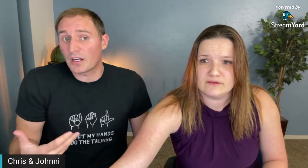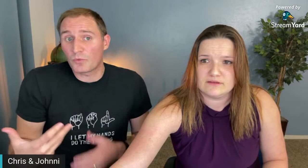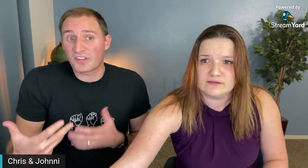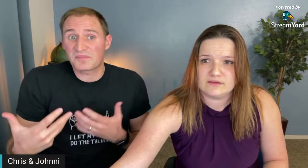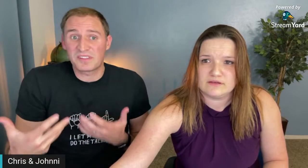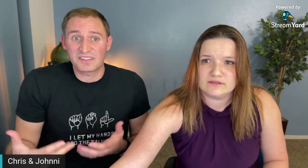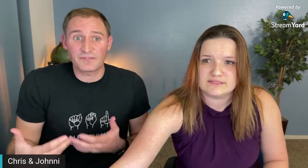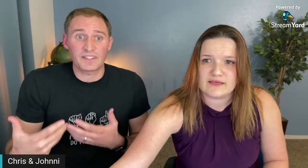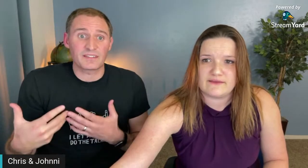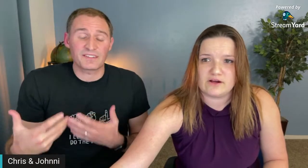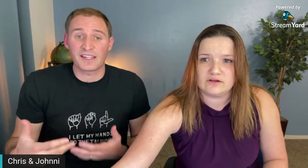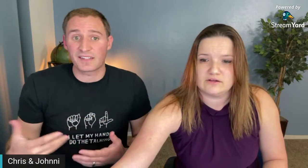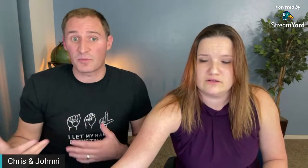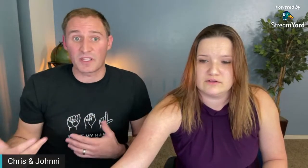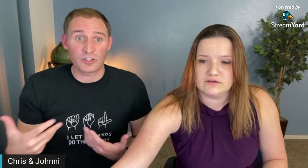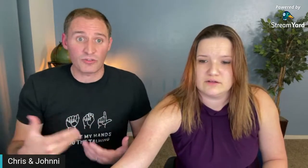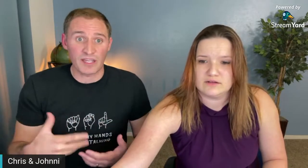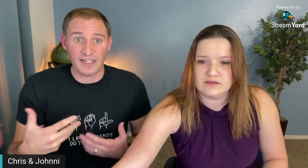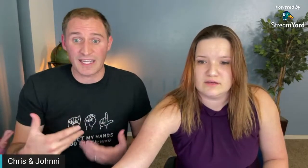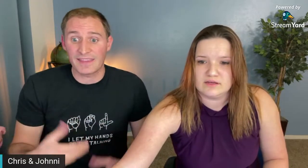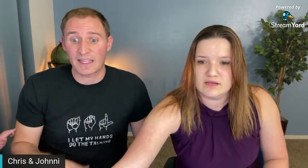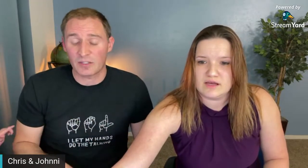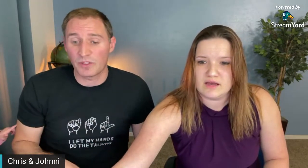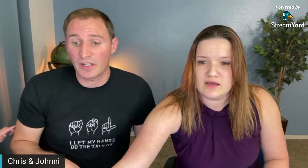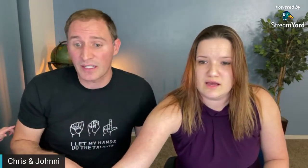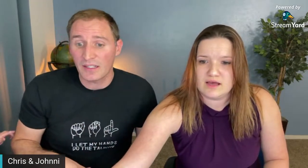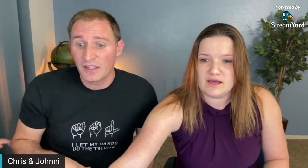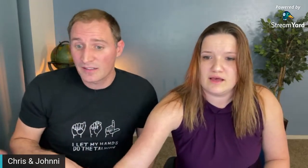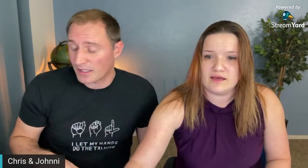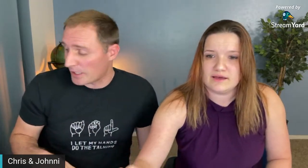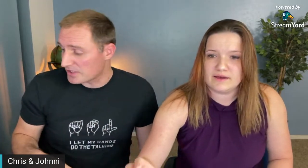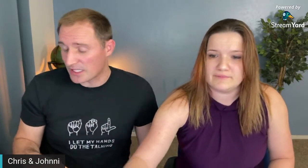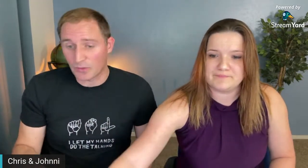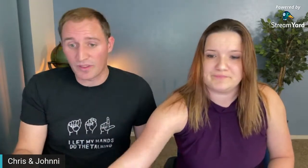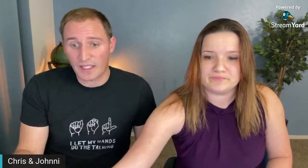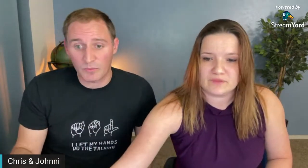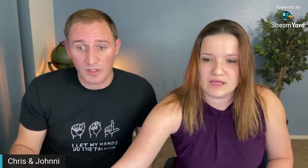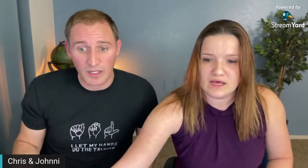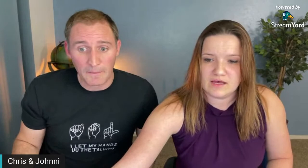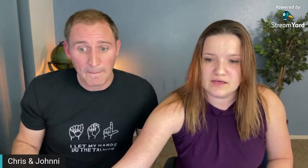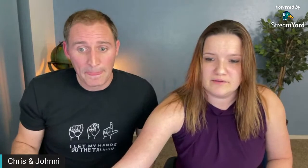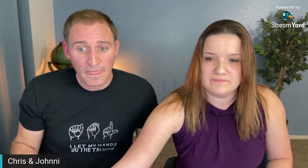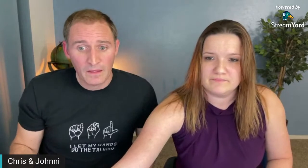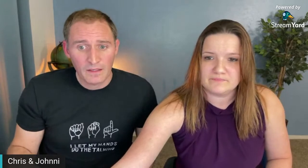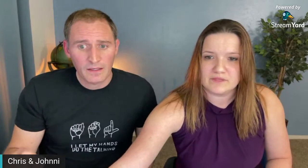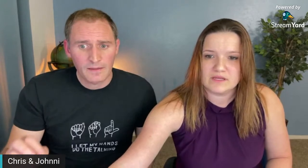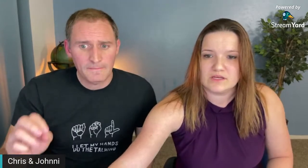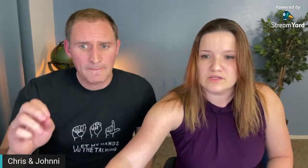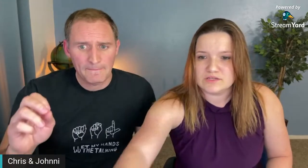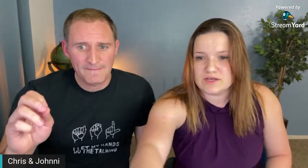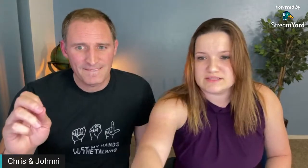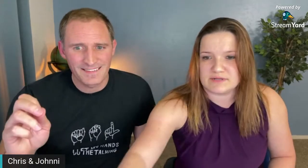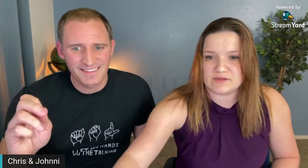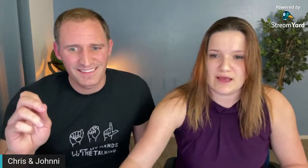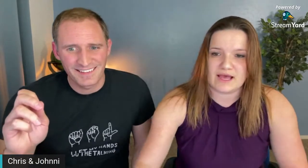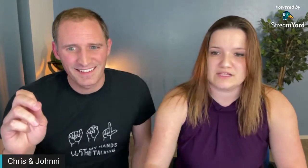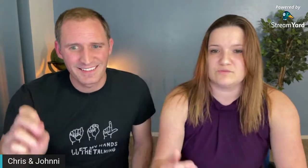more specific signs that are being created in that community, so I would check in with that community. You had somebody who asked